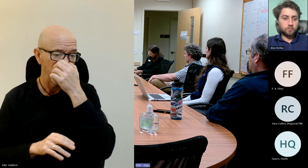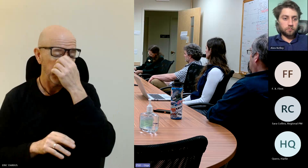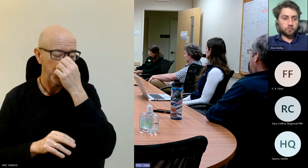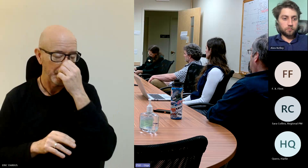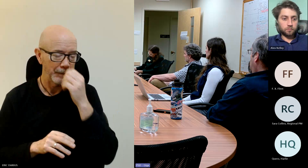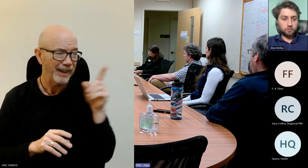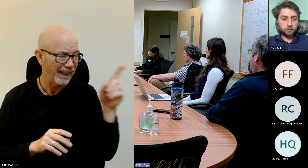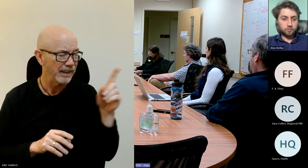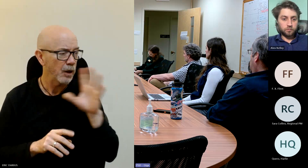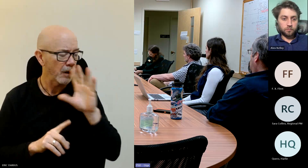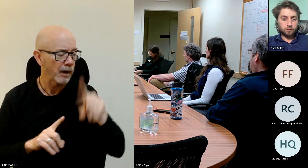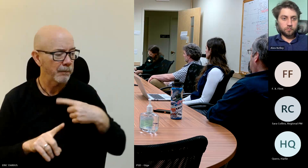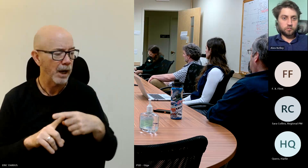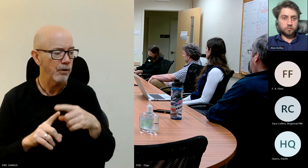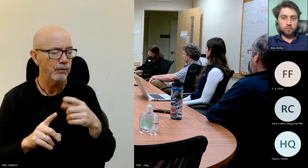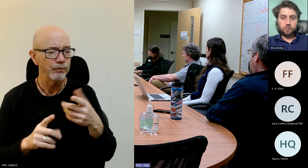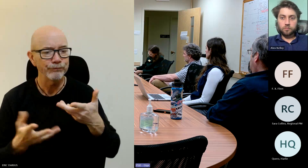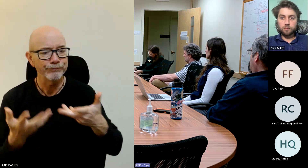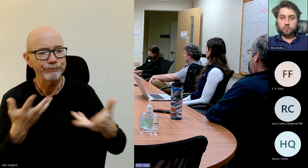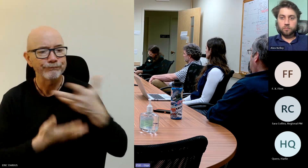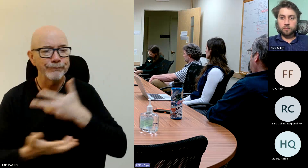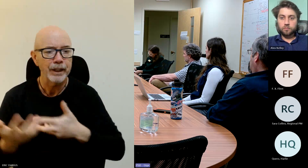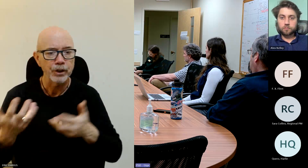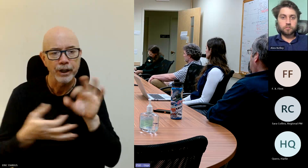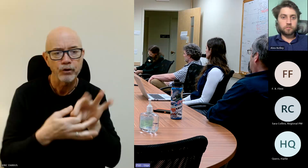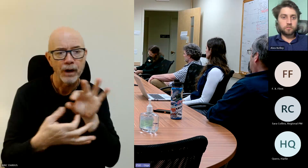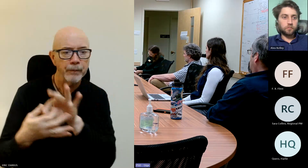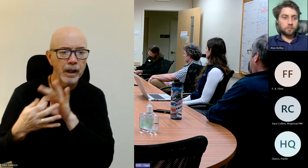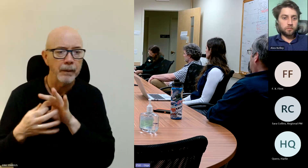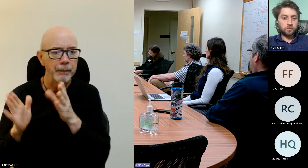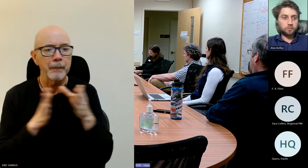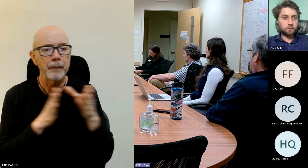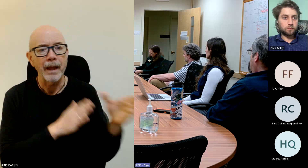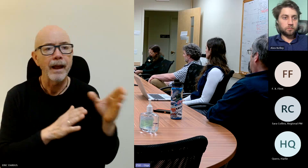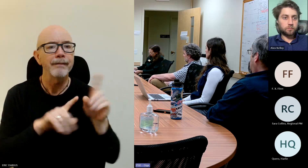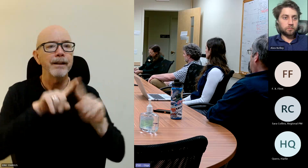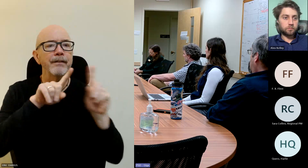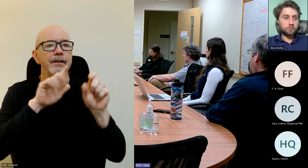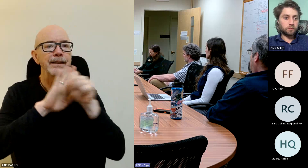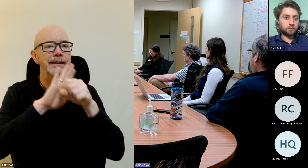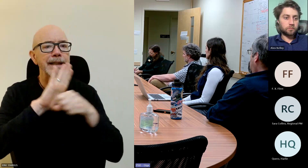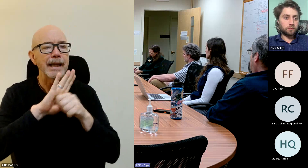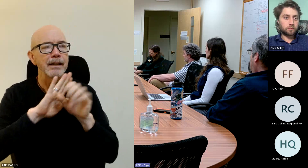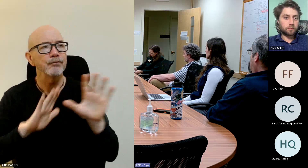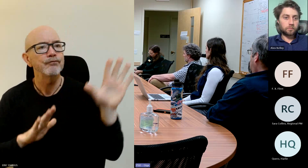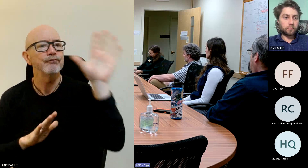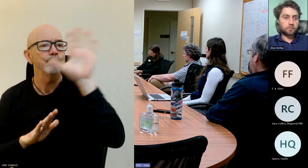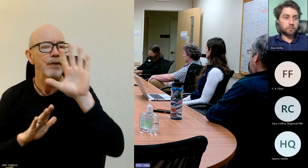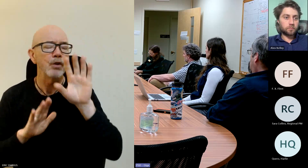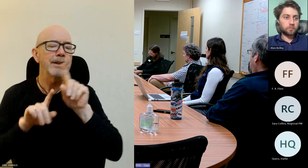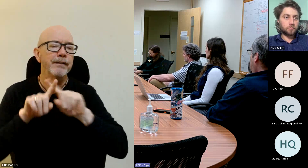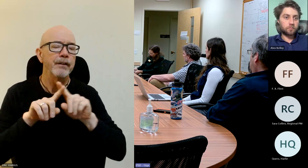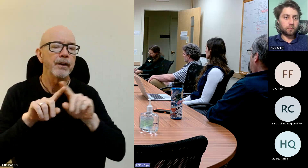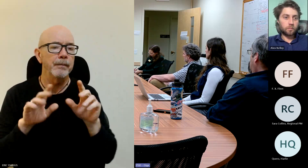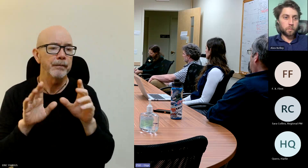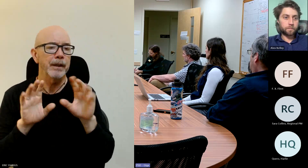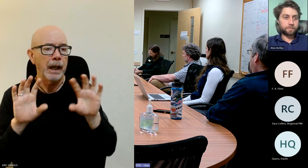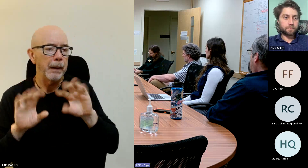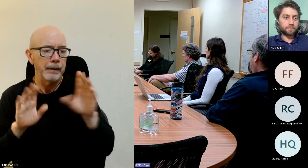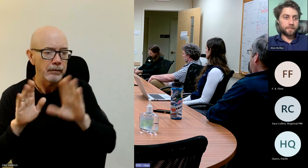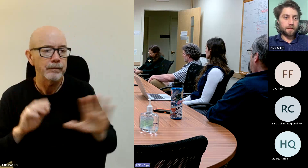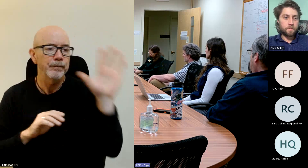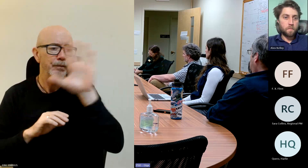communications interoperability plan. You can't hold that hostage for more money. You've got a staff, you've got a department, we've